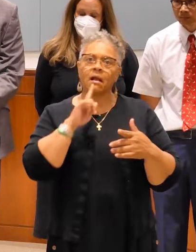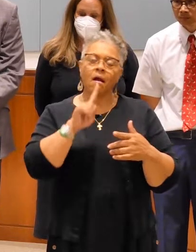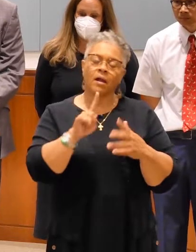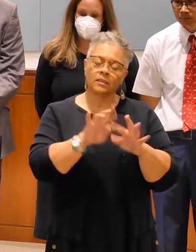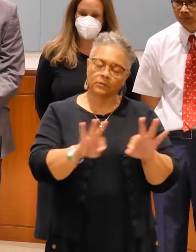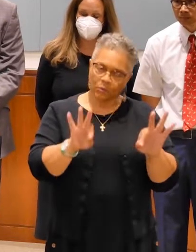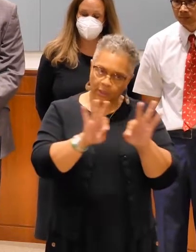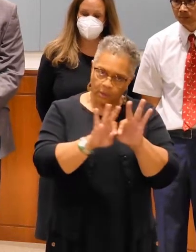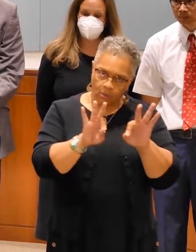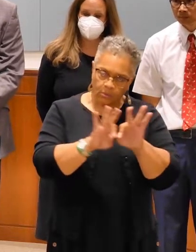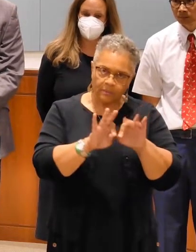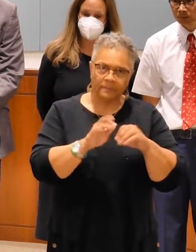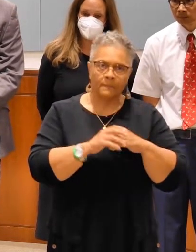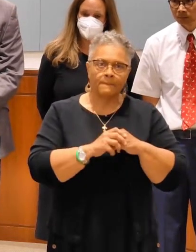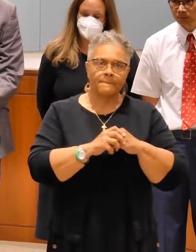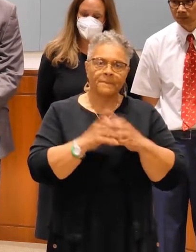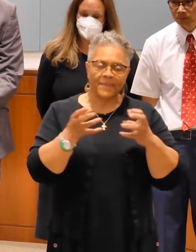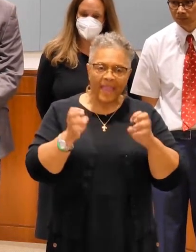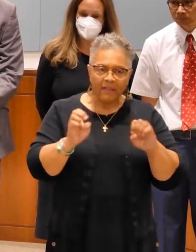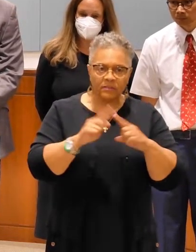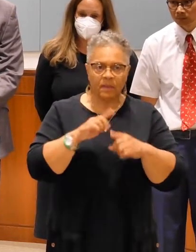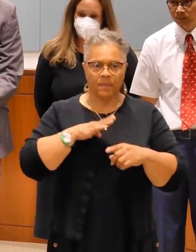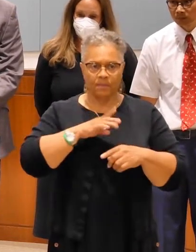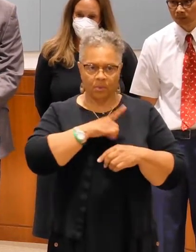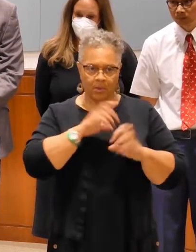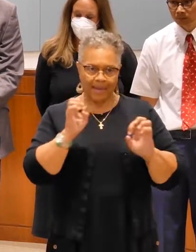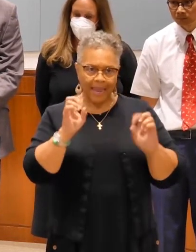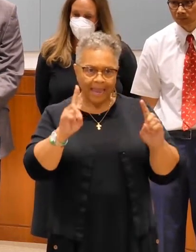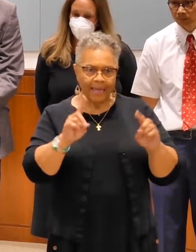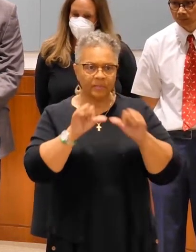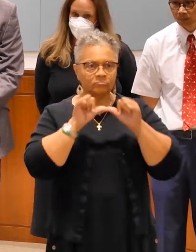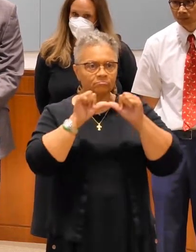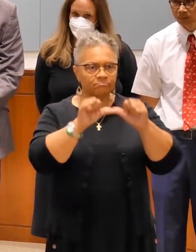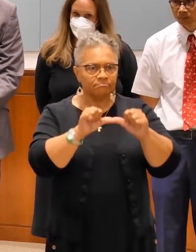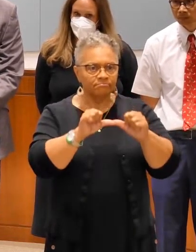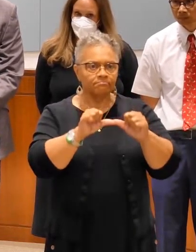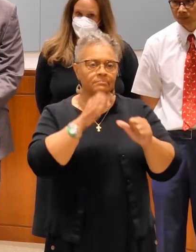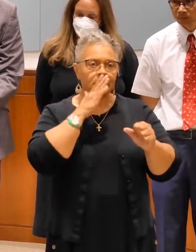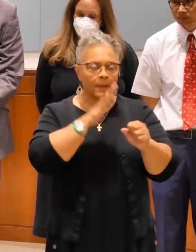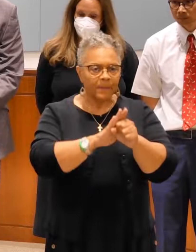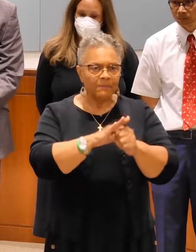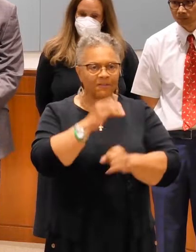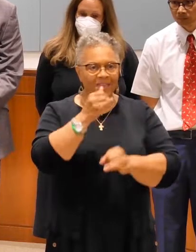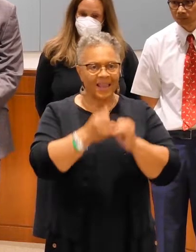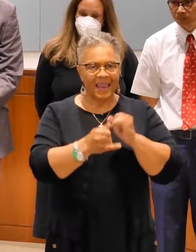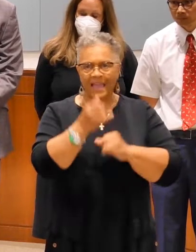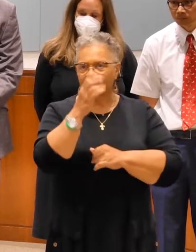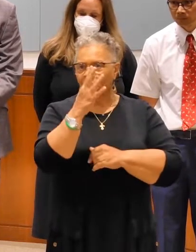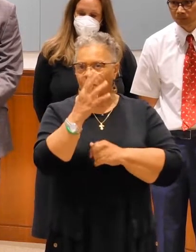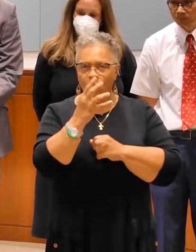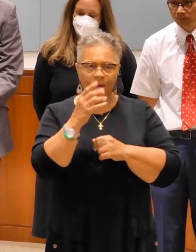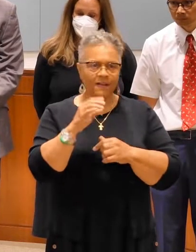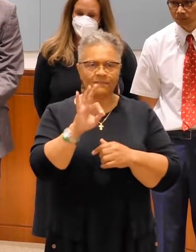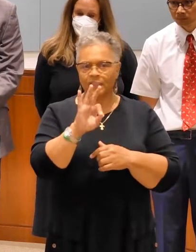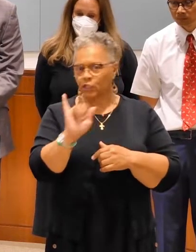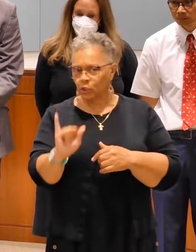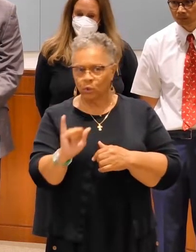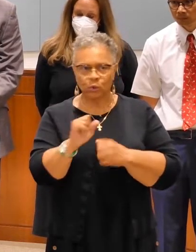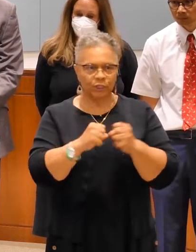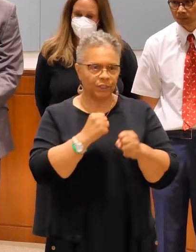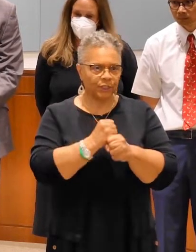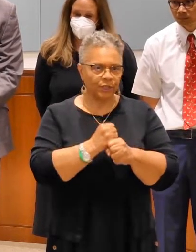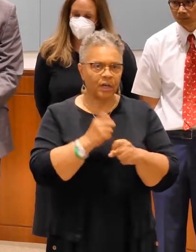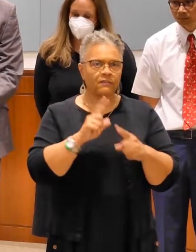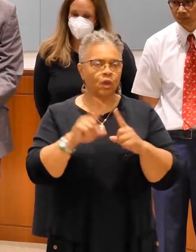critical. The efforts of the Board of Education's steadfast commitment for the last 4 fiscal years to fully fund the